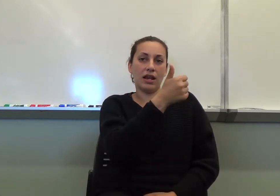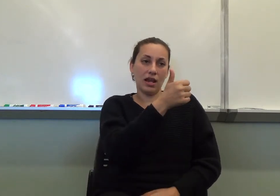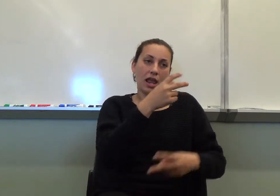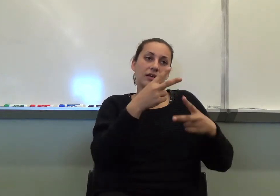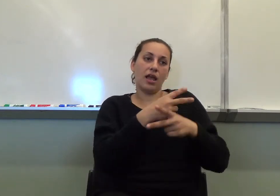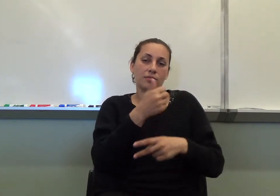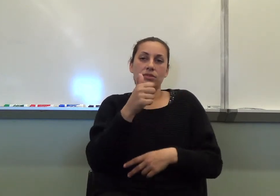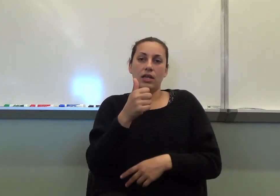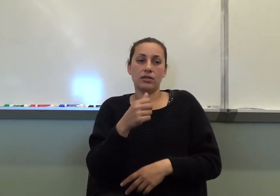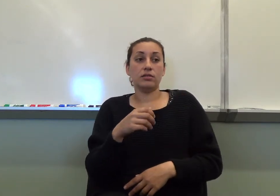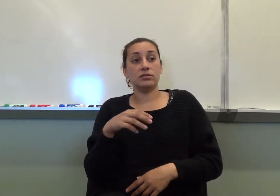121?